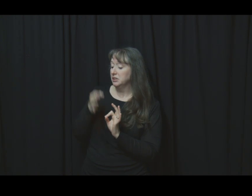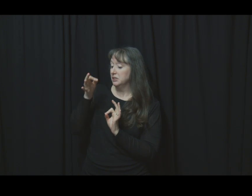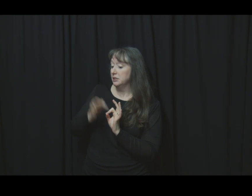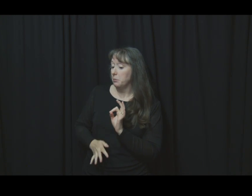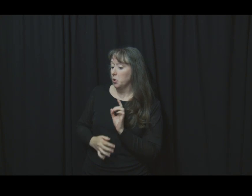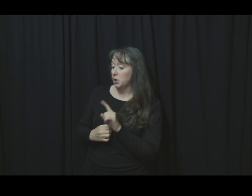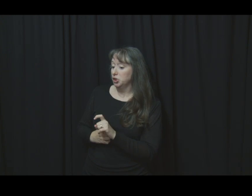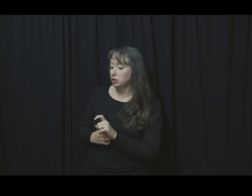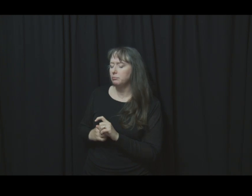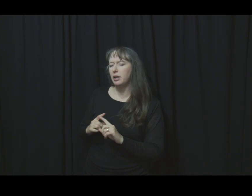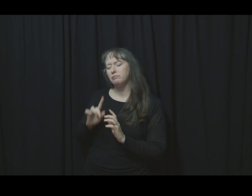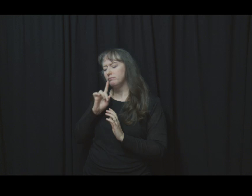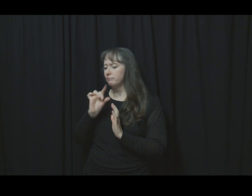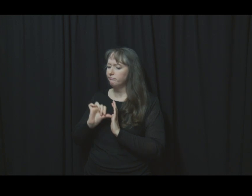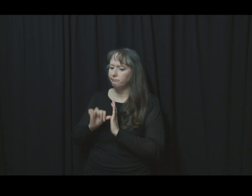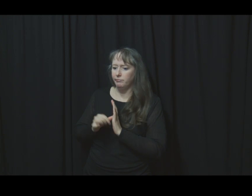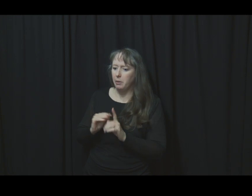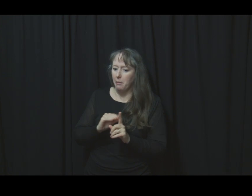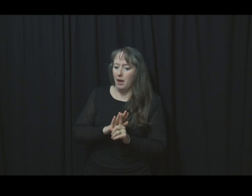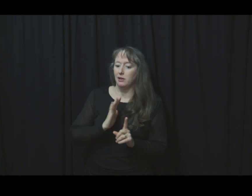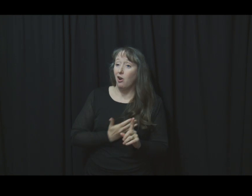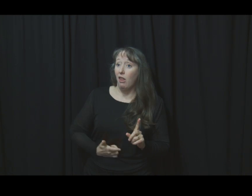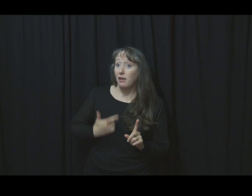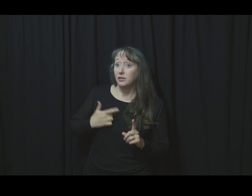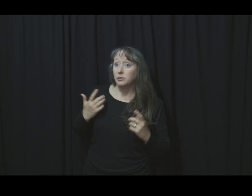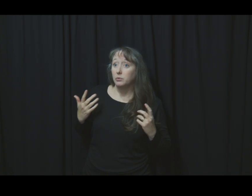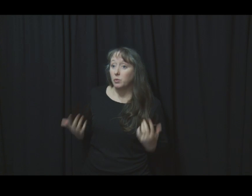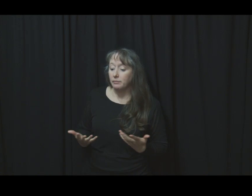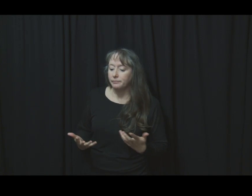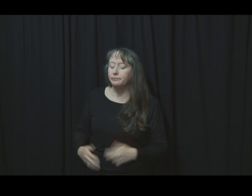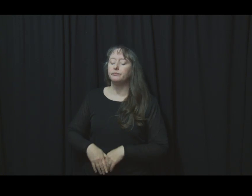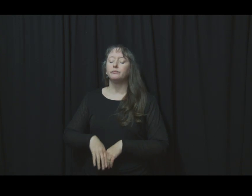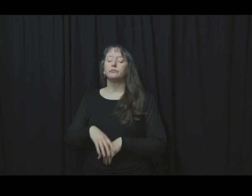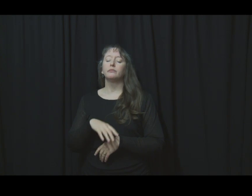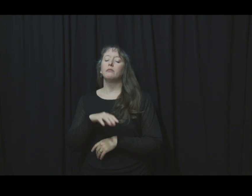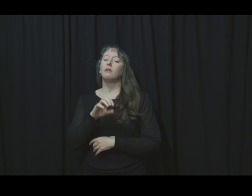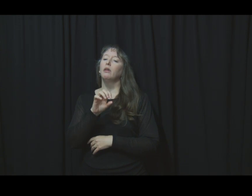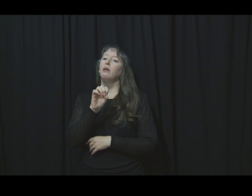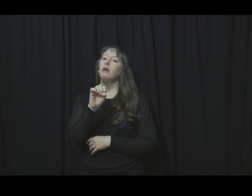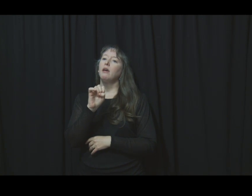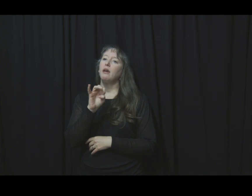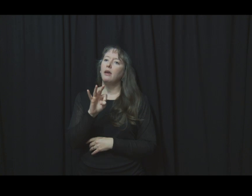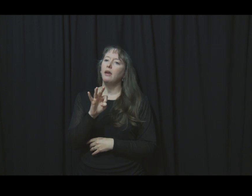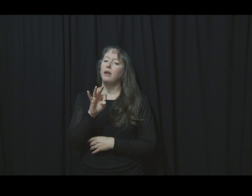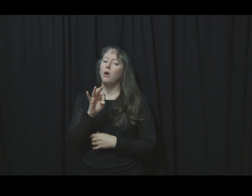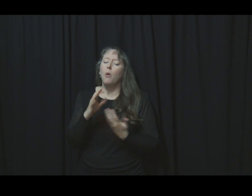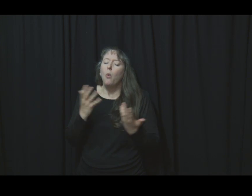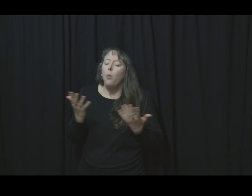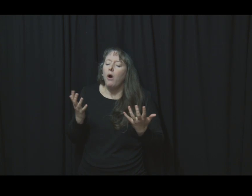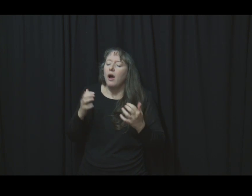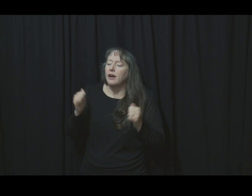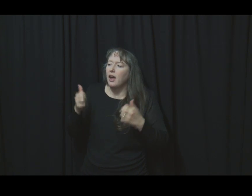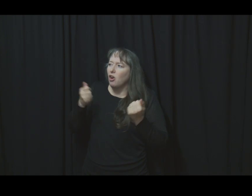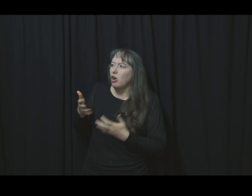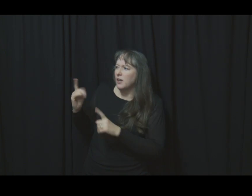profound for all of us in our lives. What, if anything, would ever change your mind?